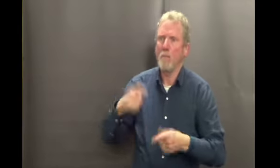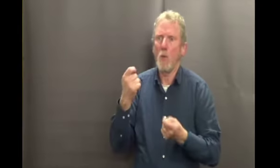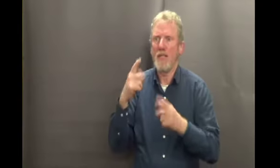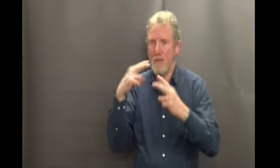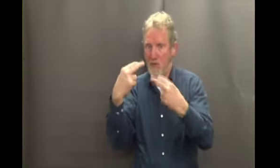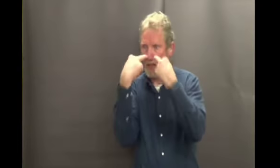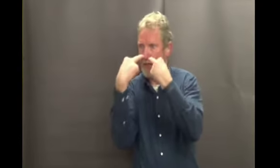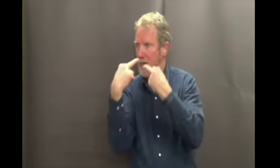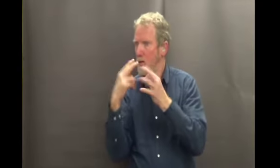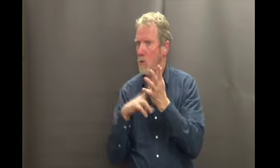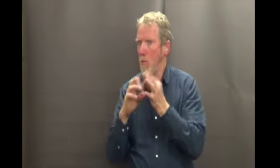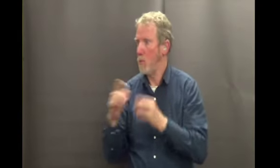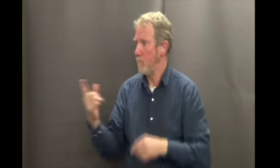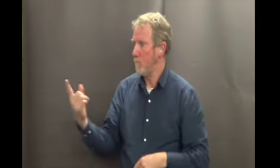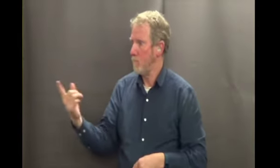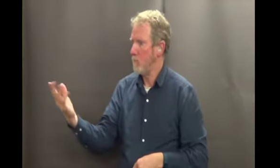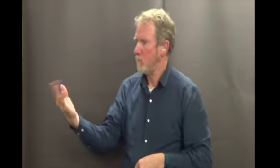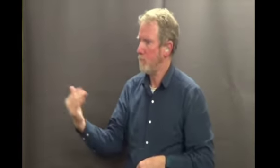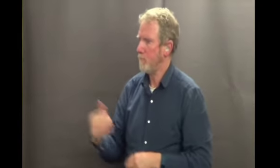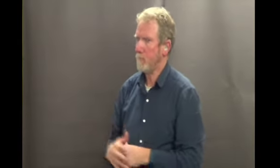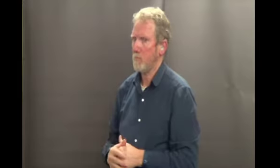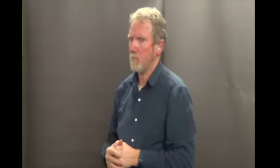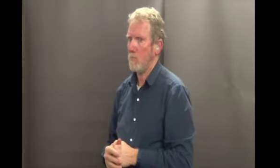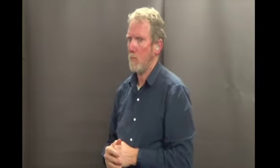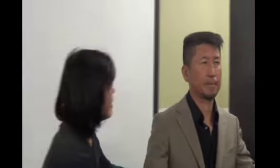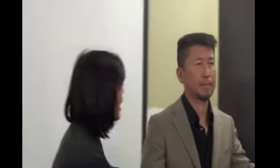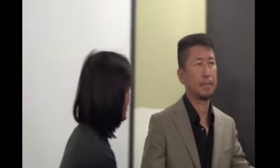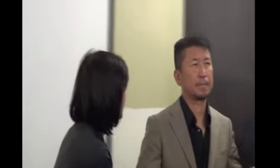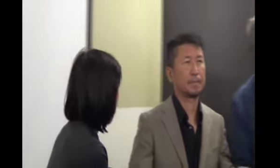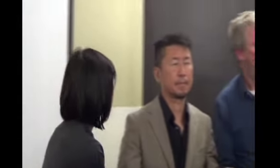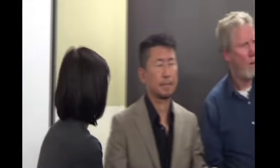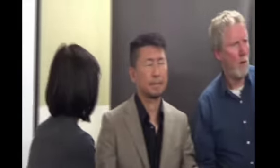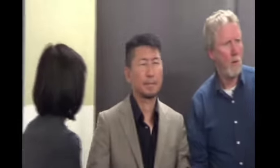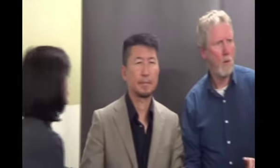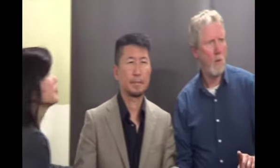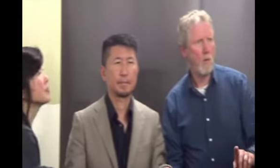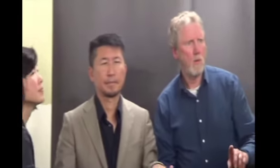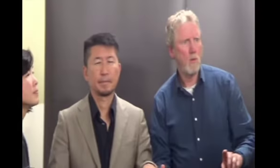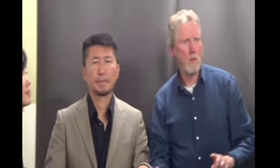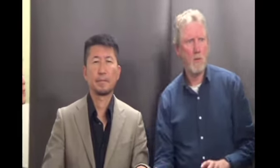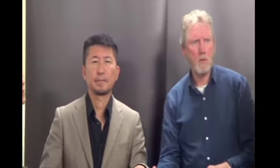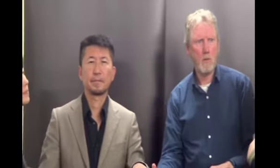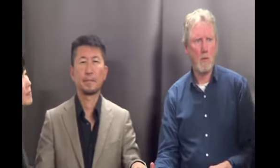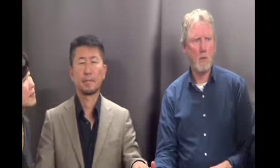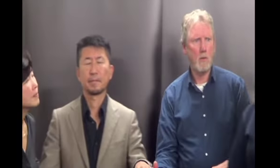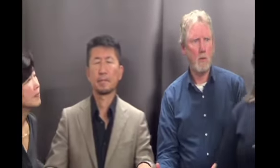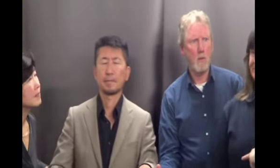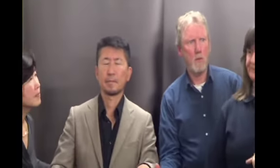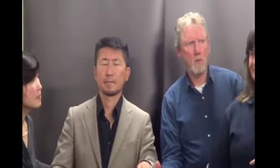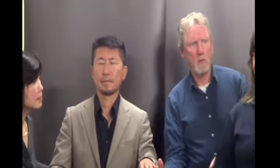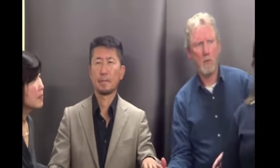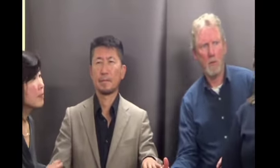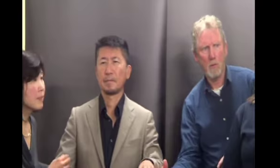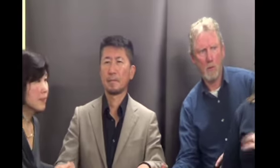black panels so that people are able to see you? Nobu, if you don't mind, Heather would like to